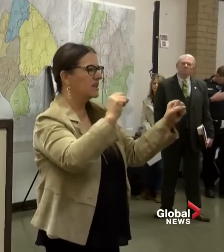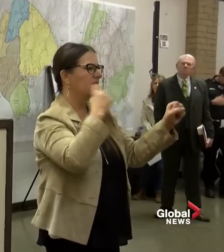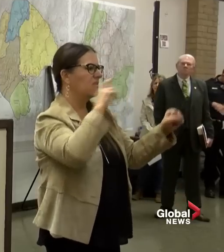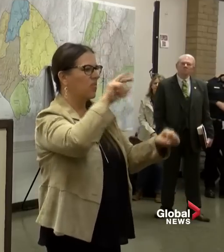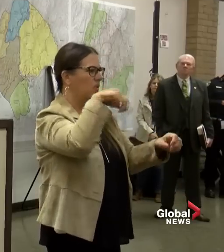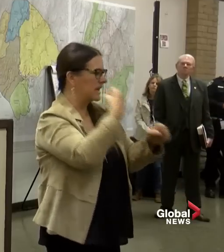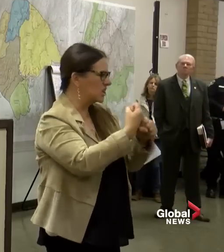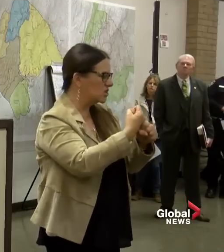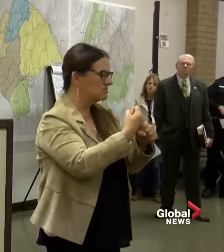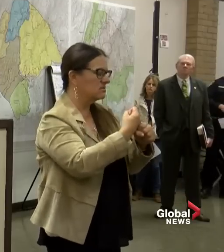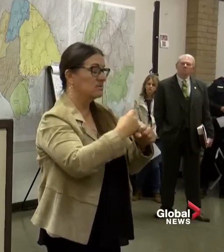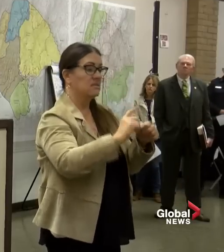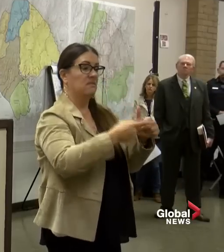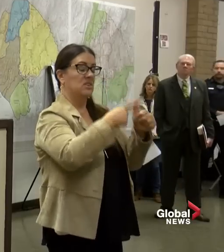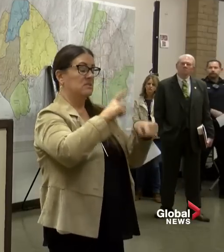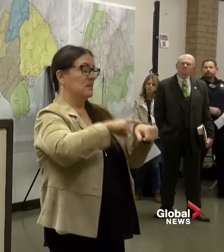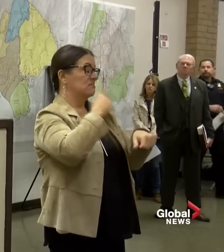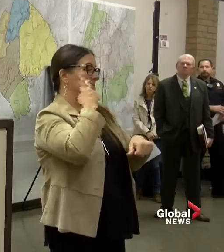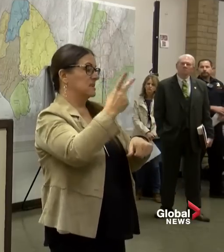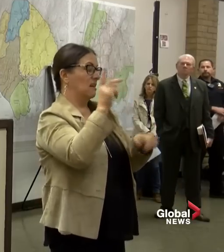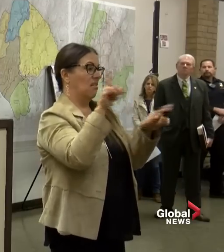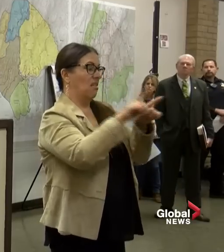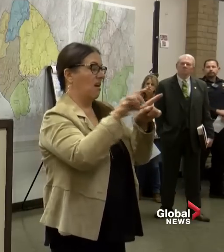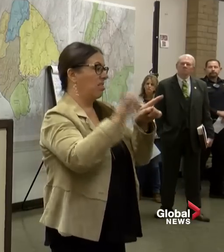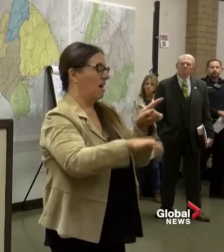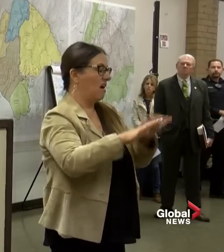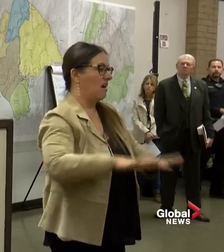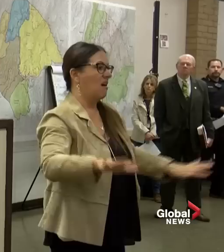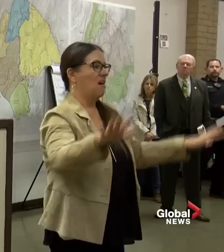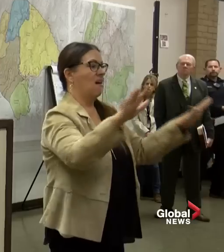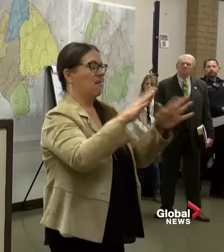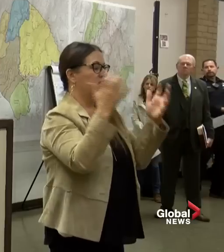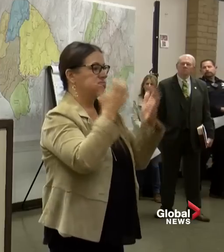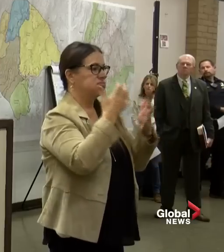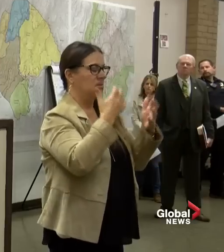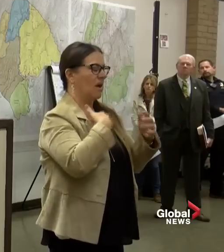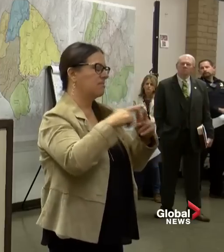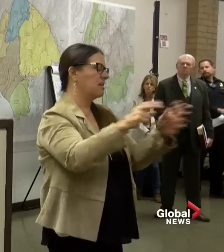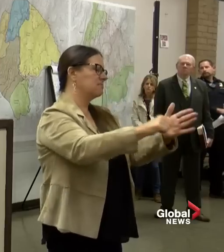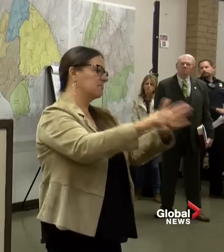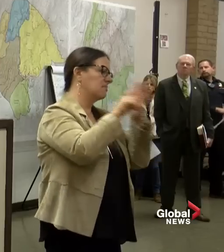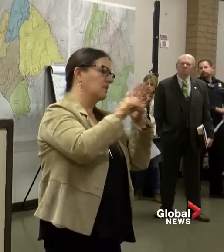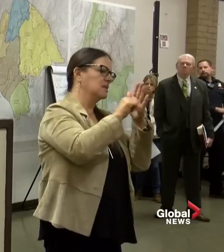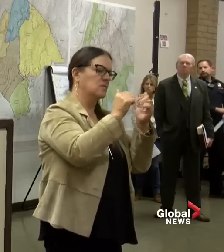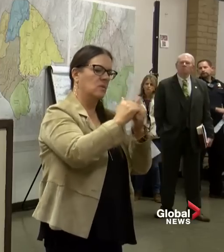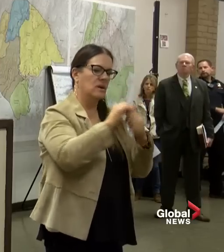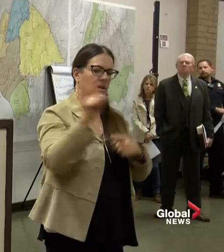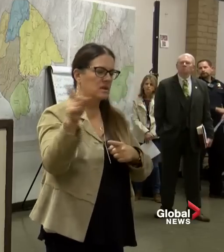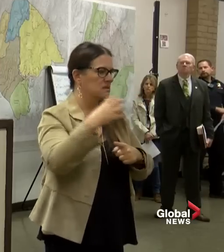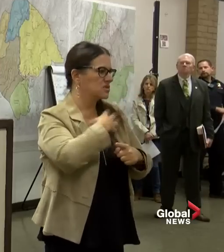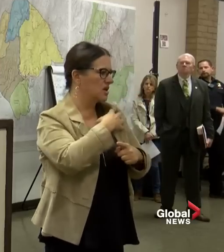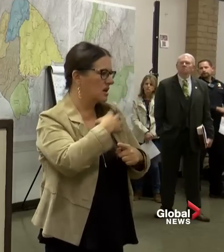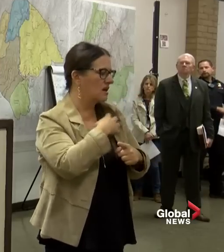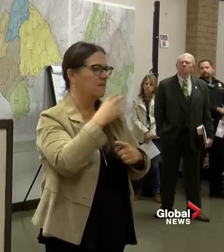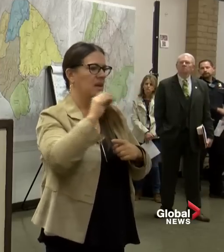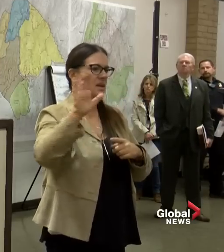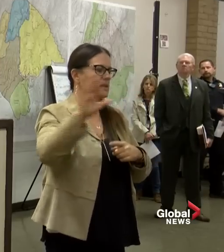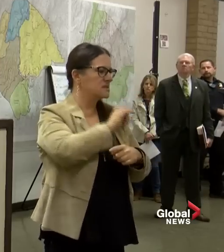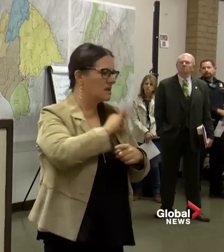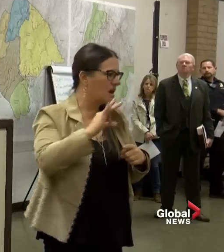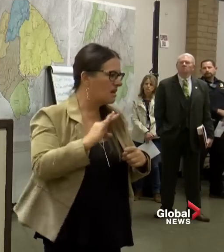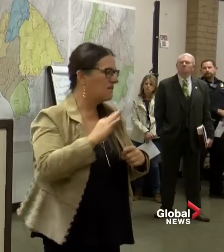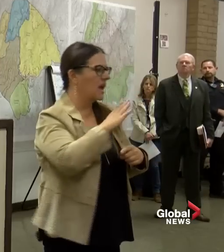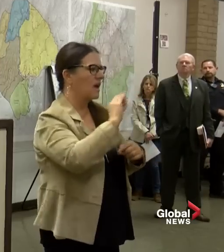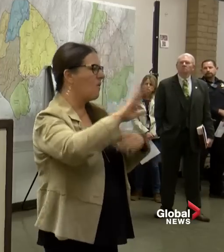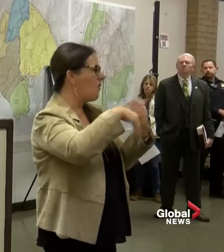this. I have been so impressed by the response of the sheriff, his people, and all of the first responders.